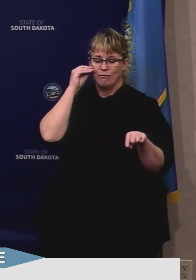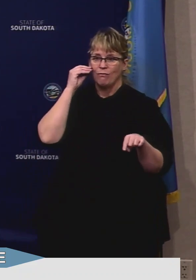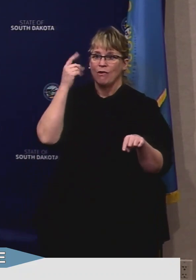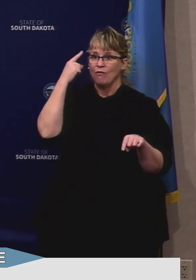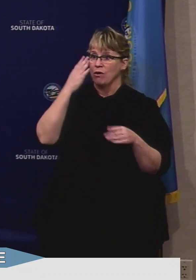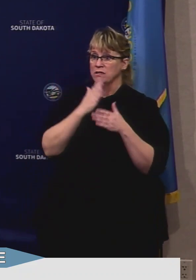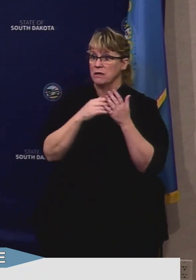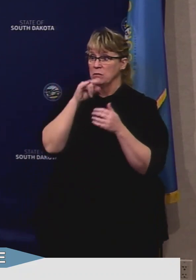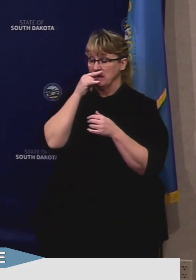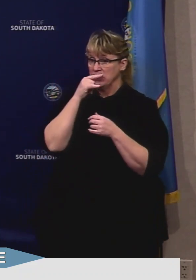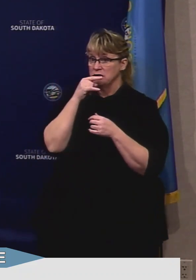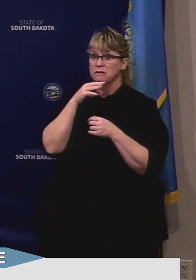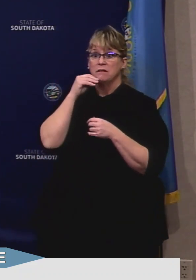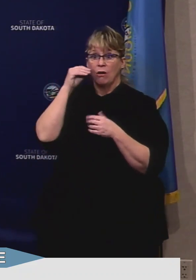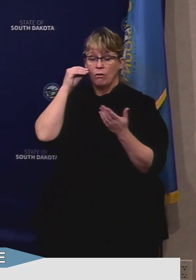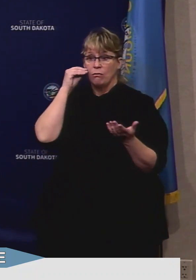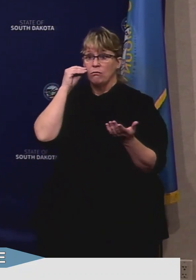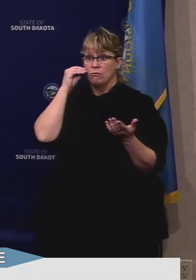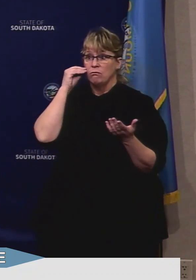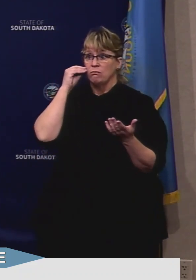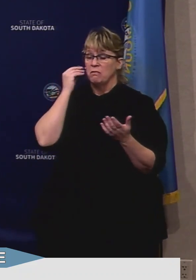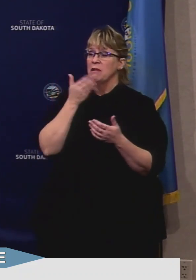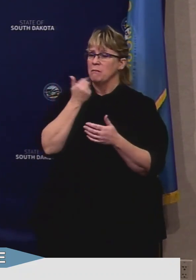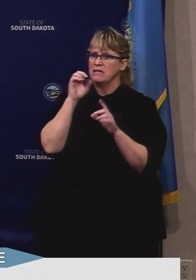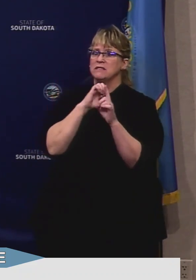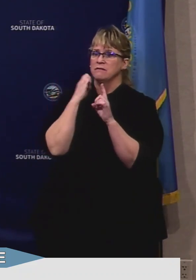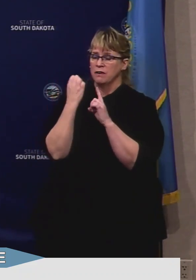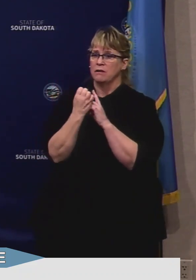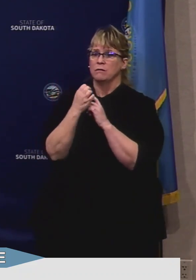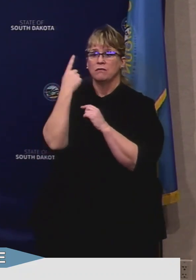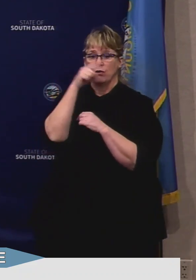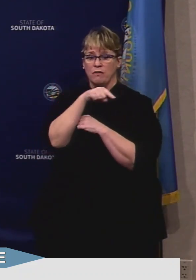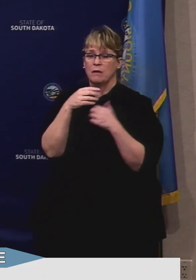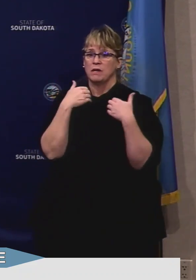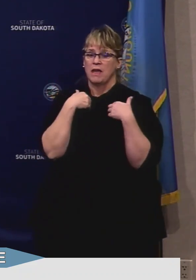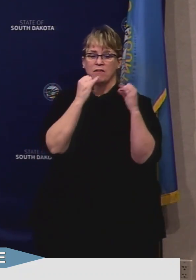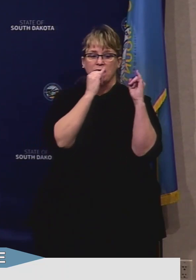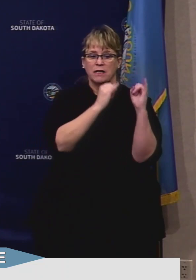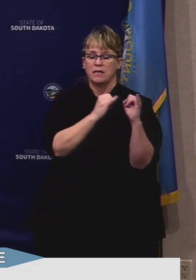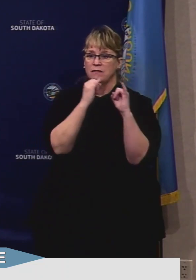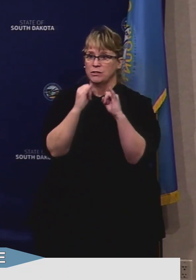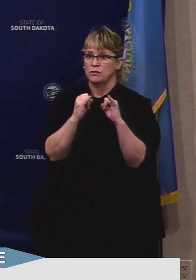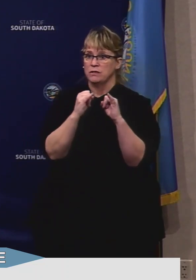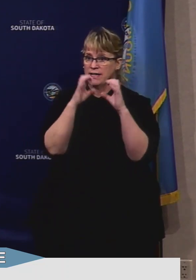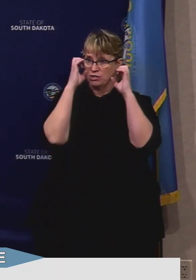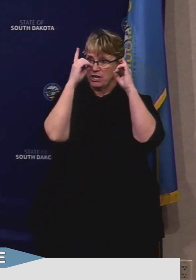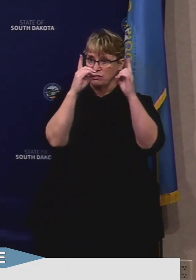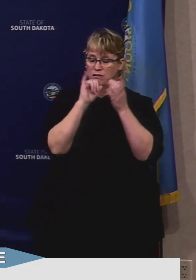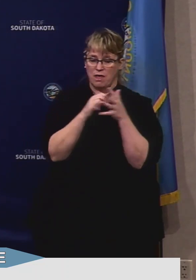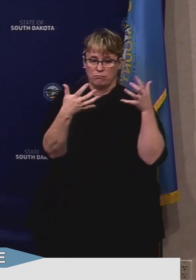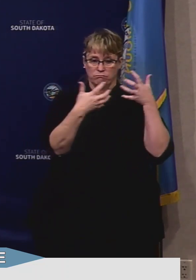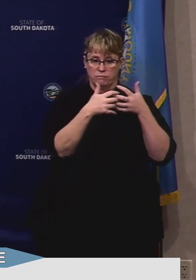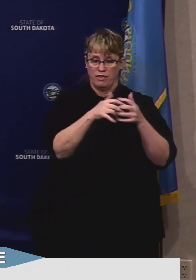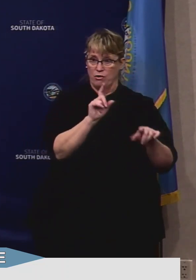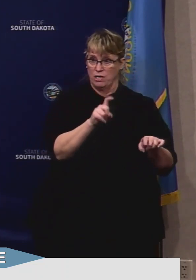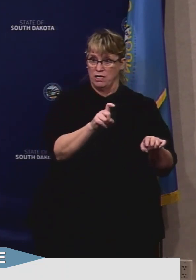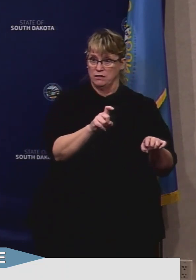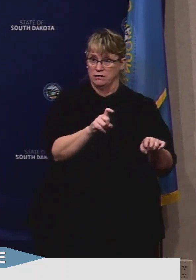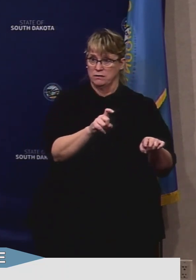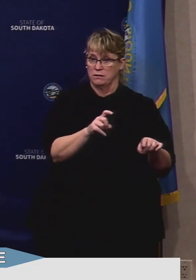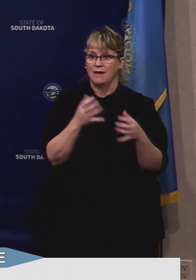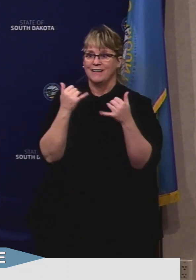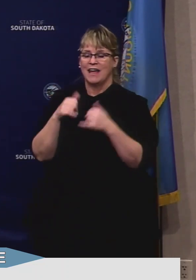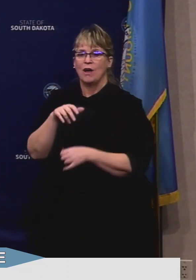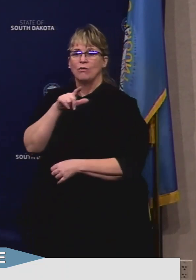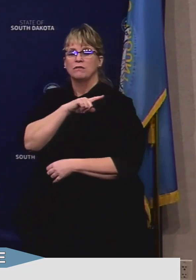kids, the home is where the best environment is for them to get an individualized education that fits their needs. Now,